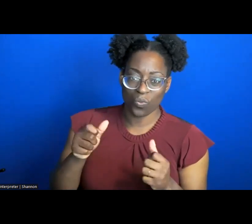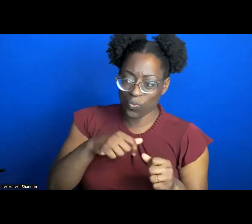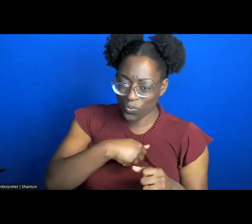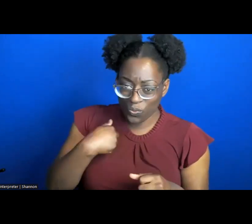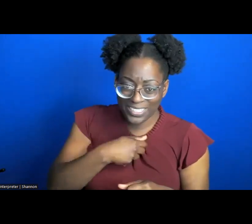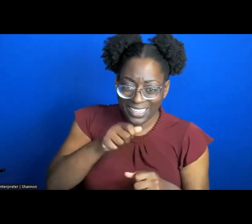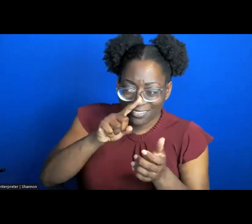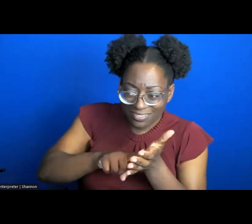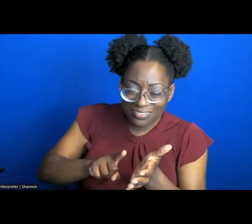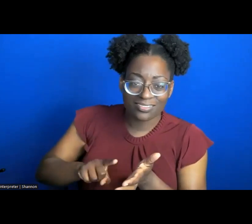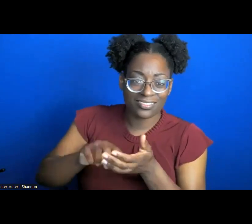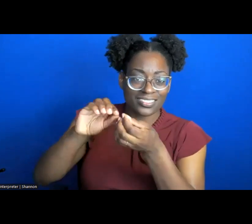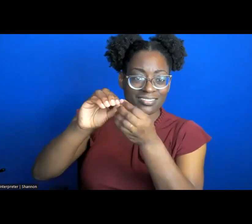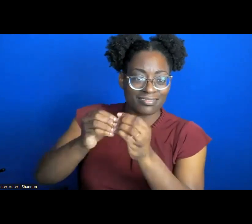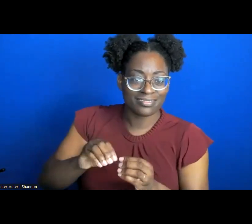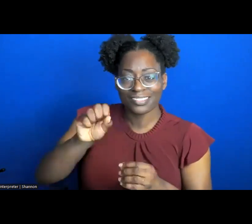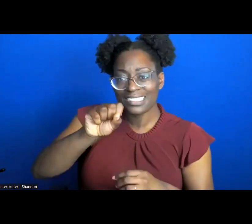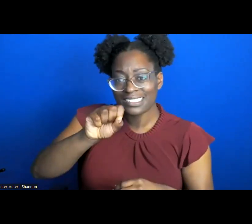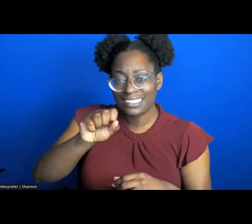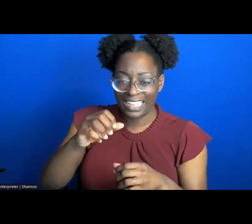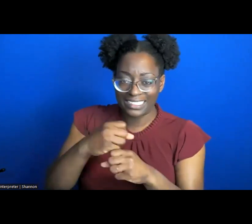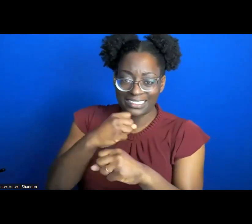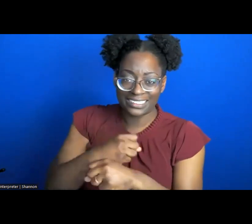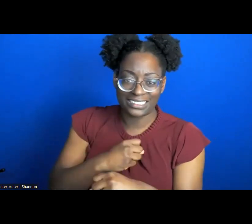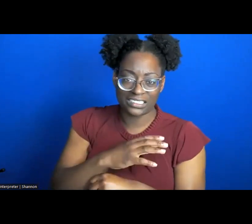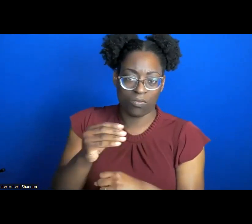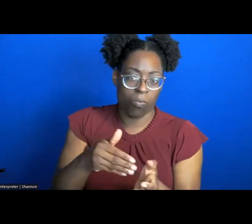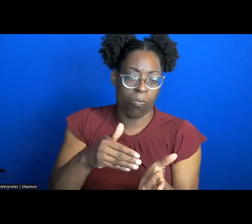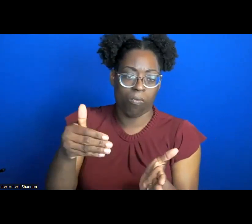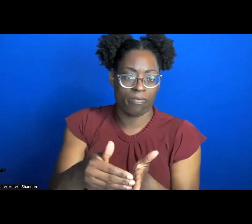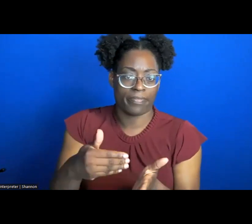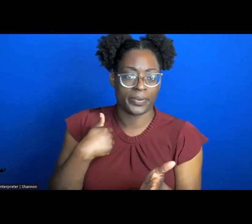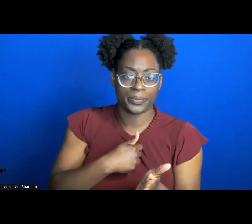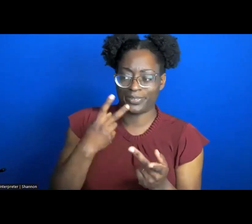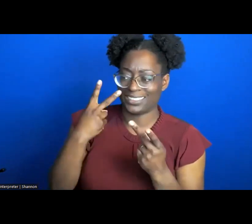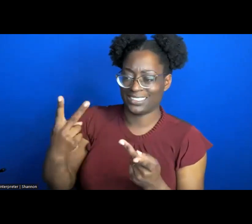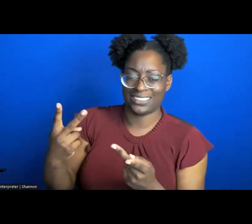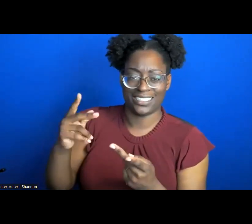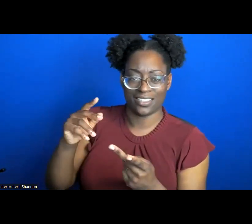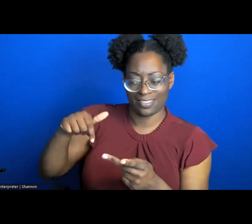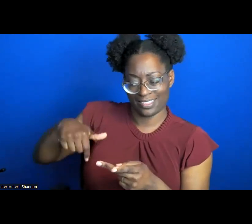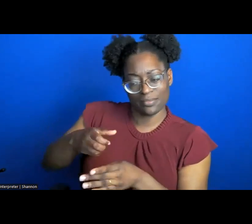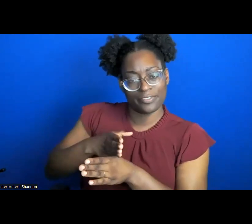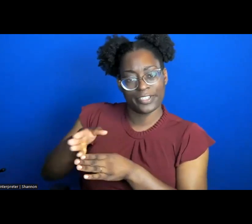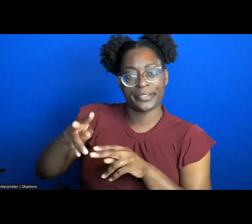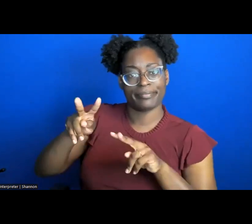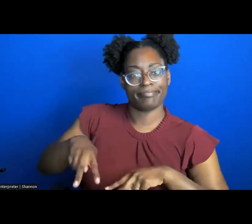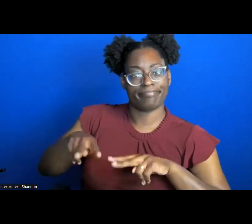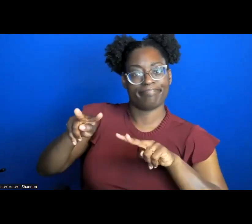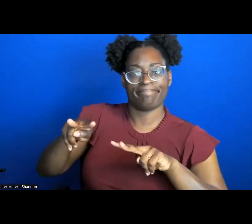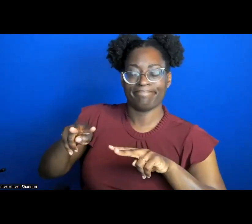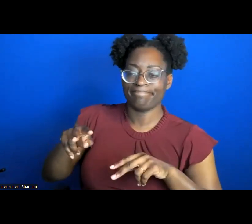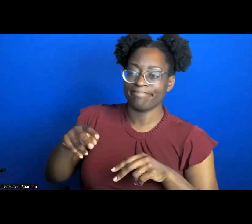in the patchwork of unfunded and underfunded mandates and regulations and policies. So we as an